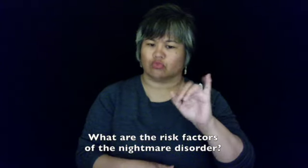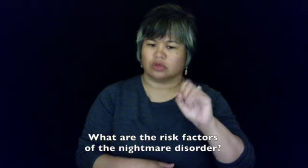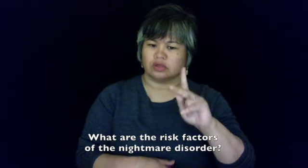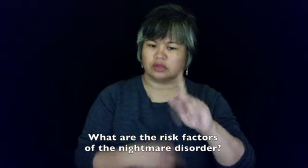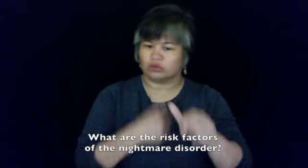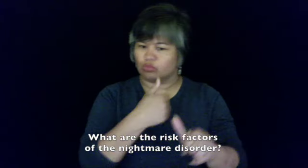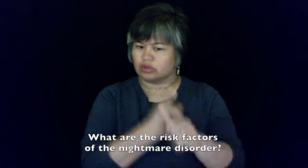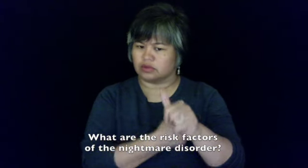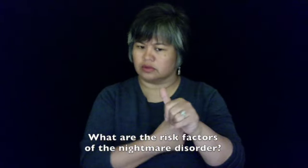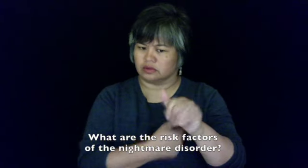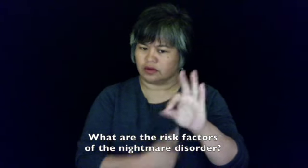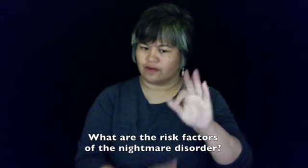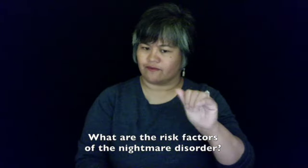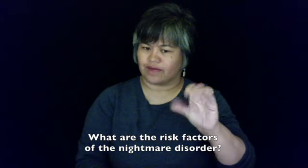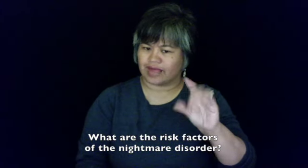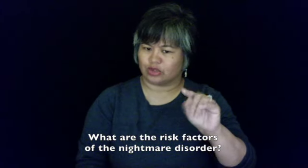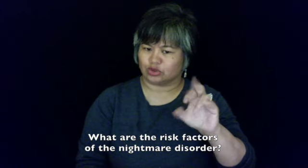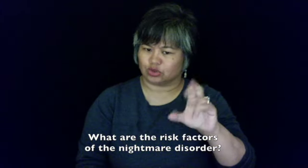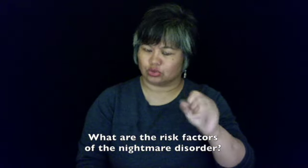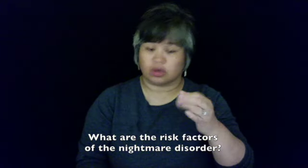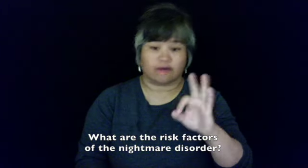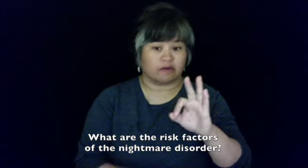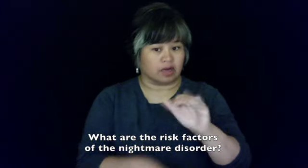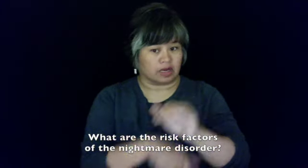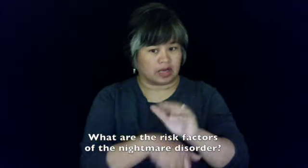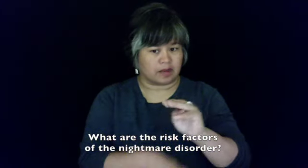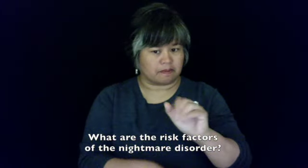What are the risk factors of the nightmare disorder?